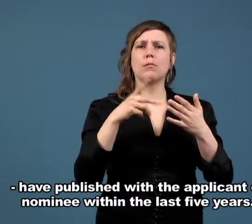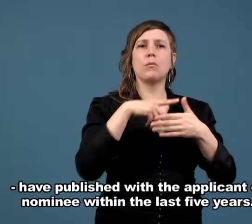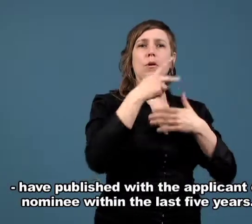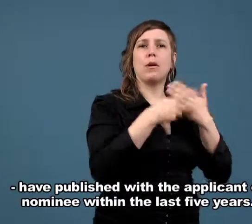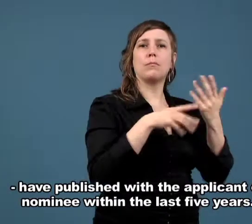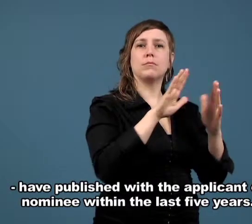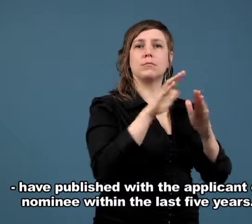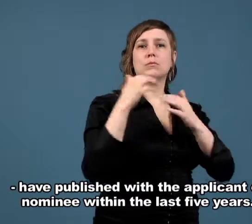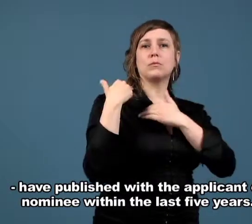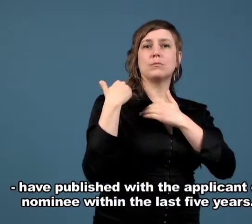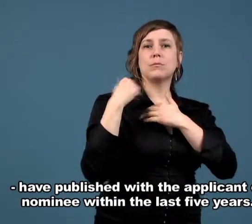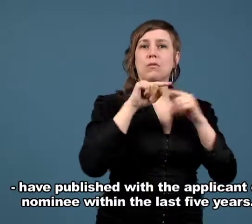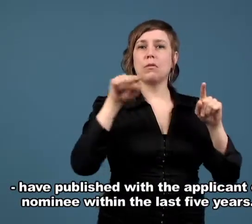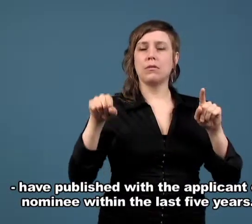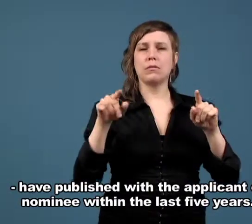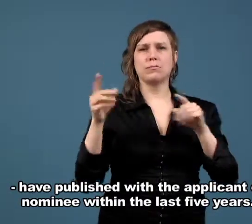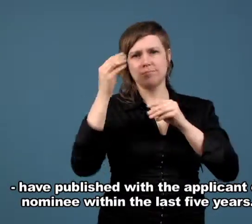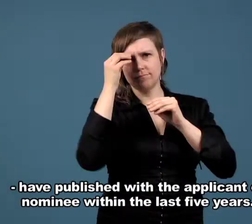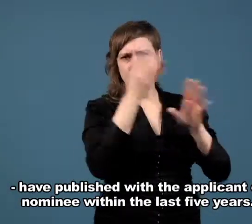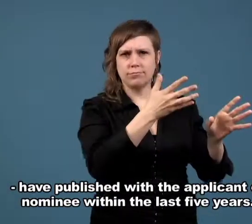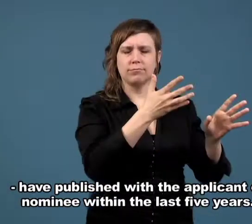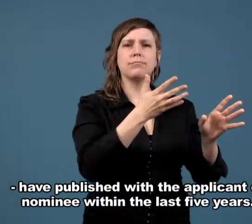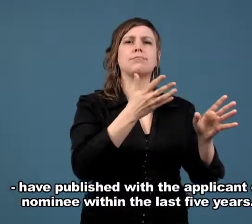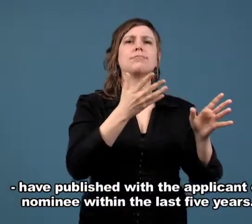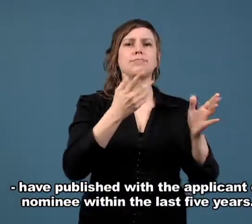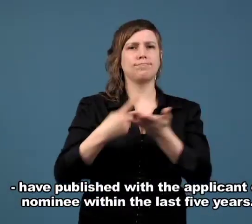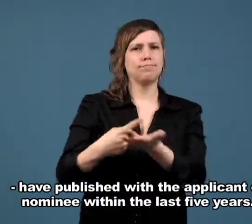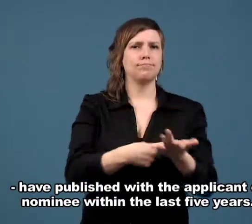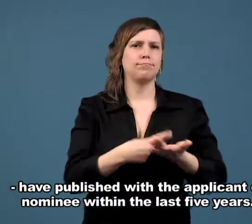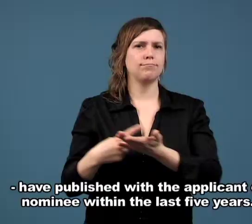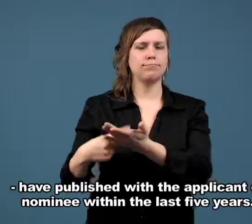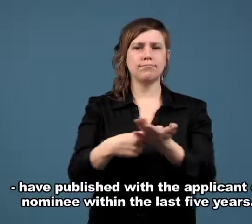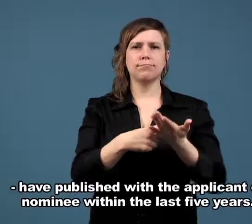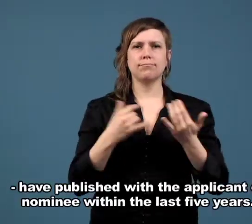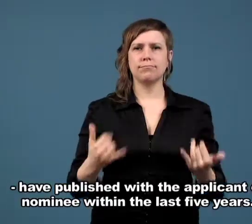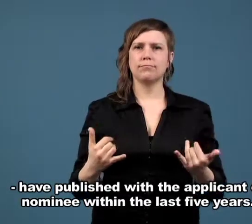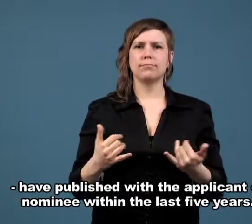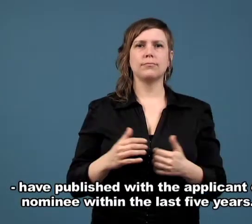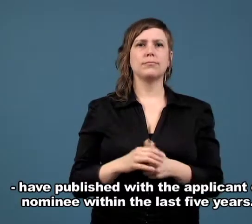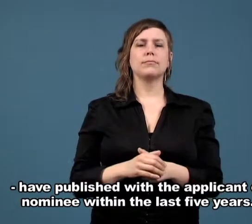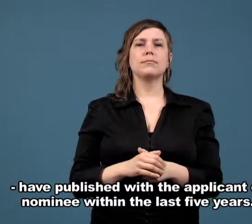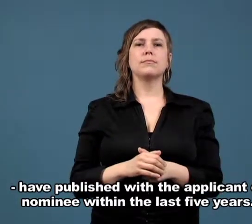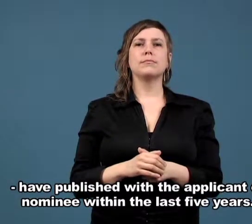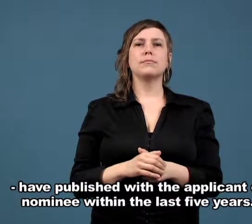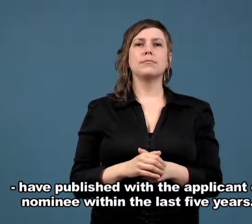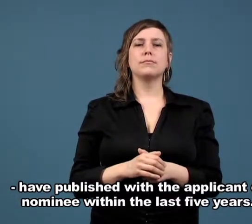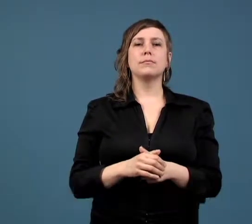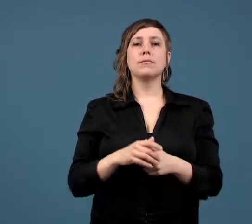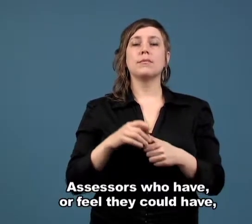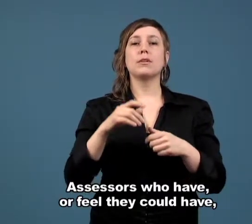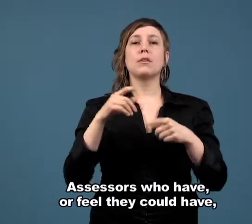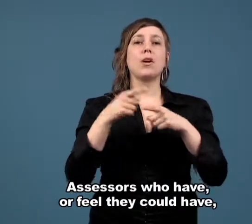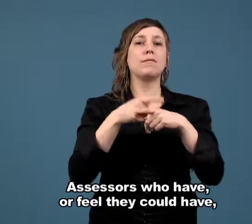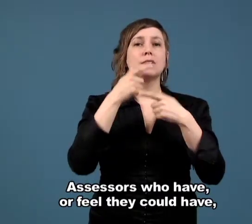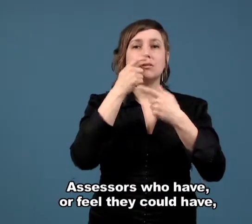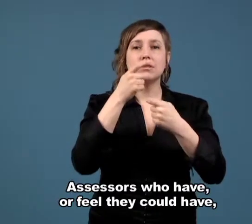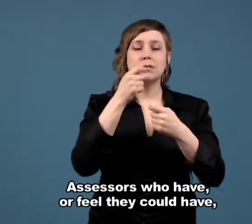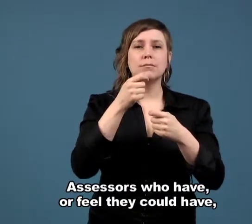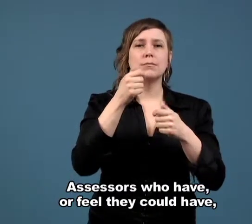Have published with the applicant or nominee within the last 5 years. Assessors who have